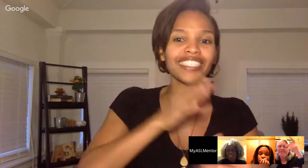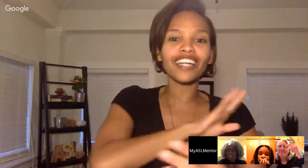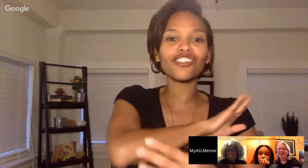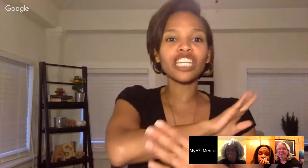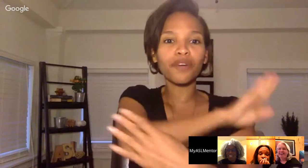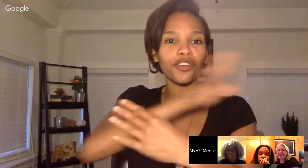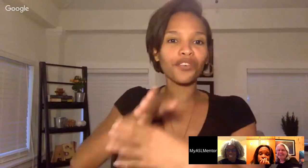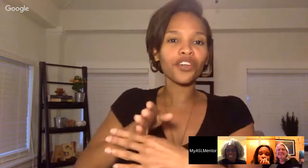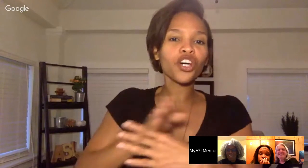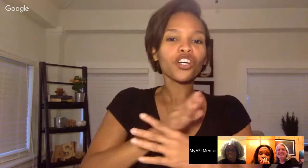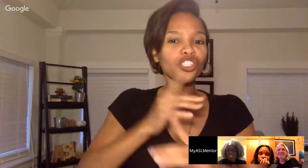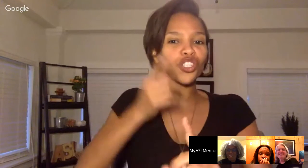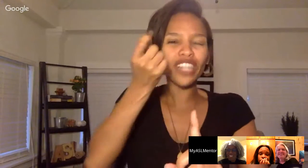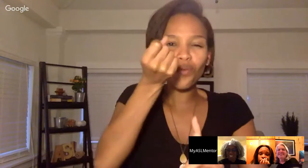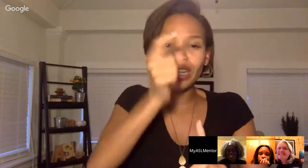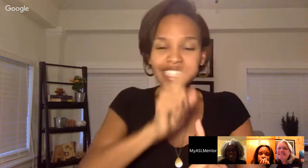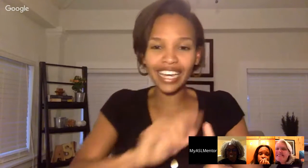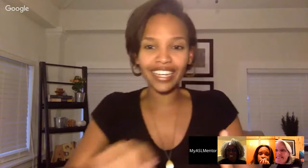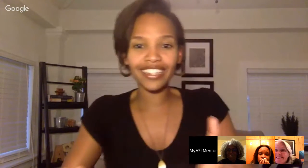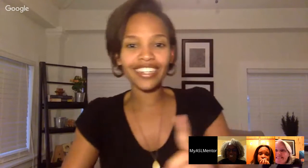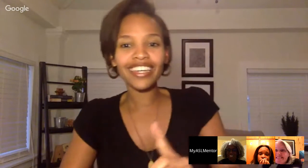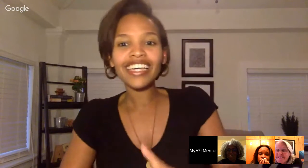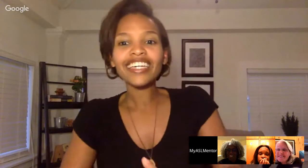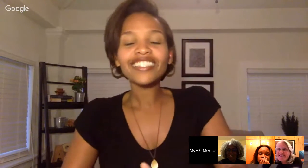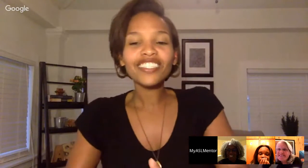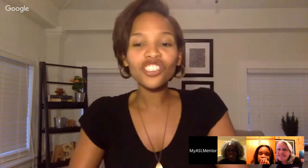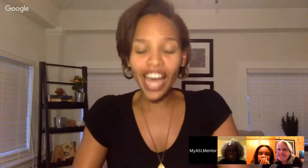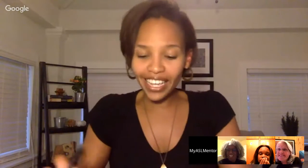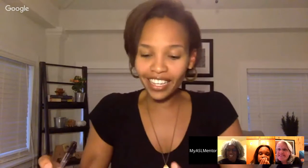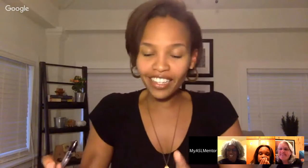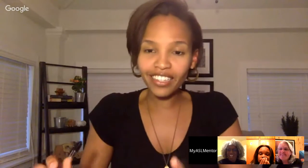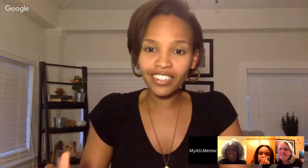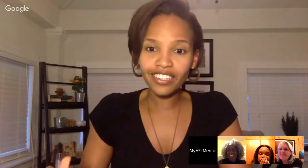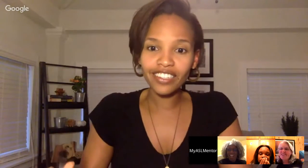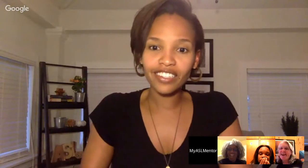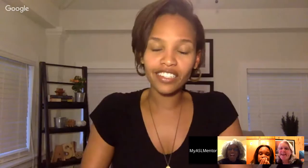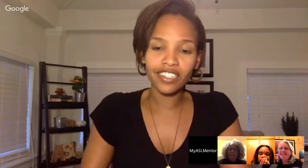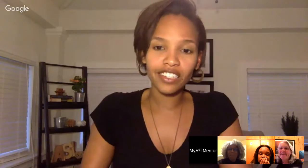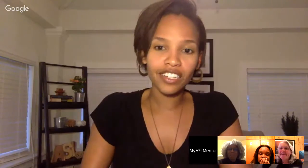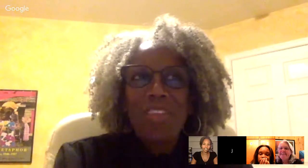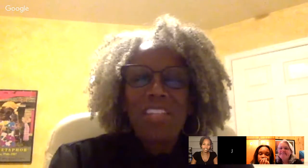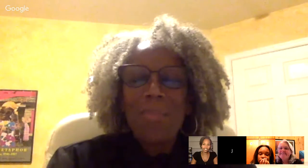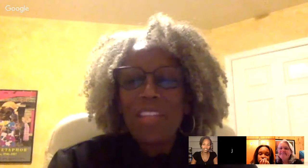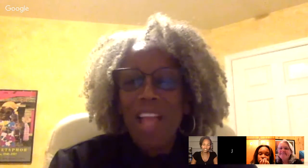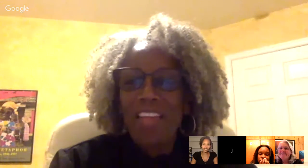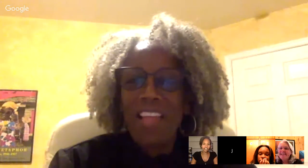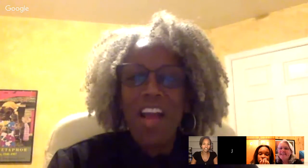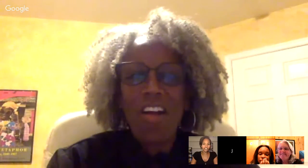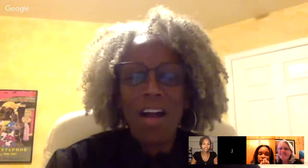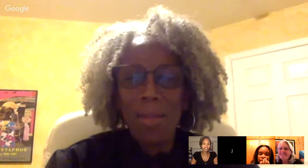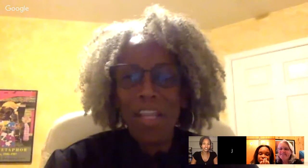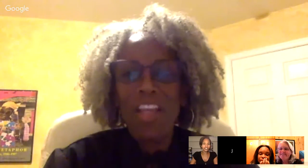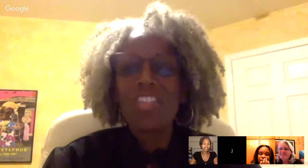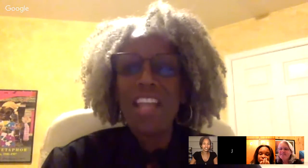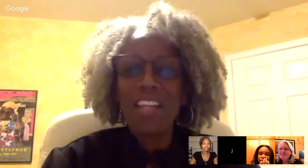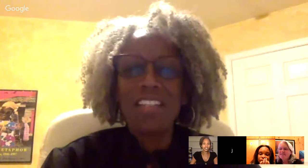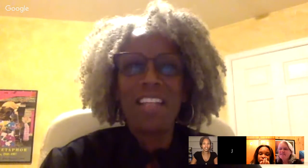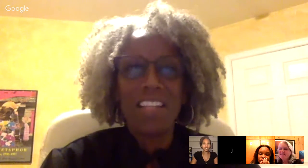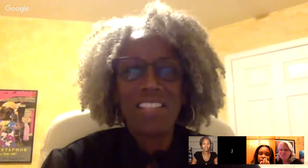it intentionally, but you just hold on 1 second. Jackie? Something like her internet connectivity